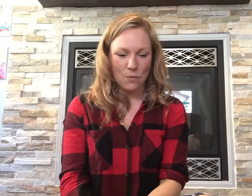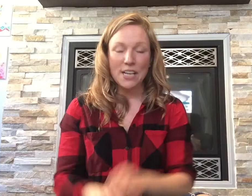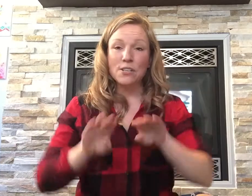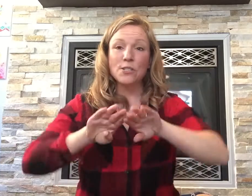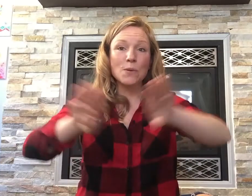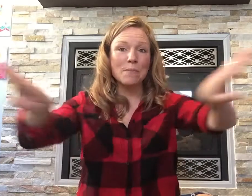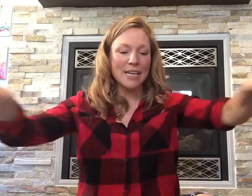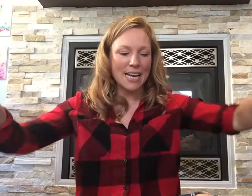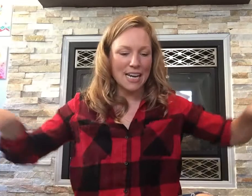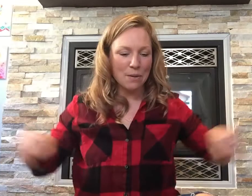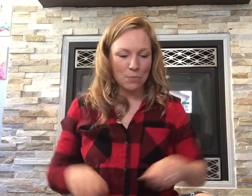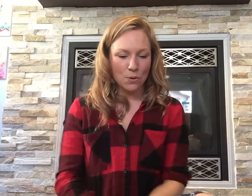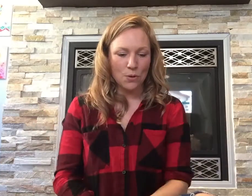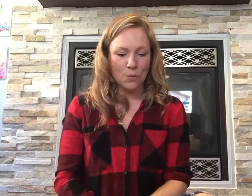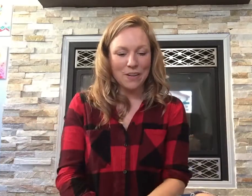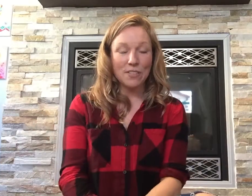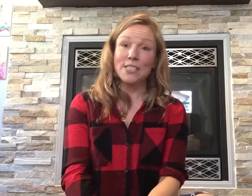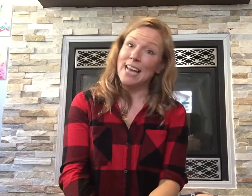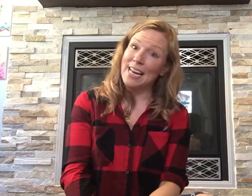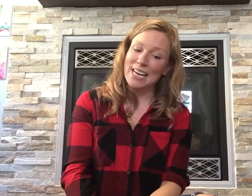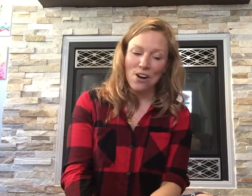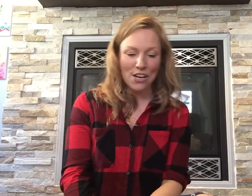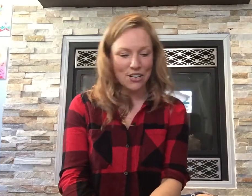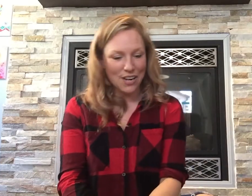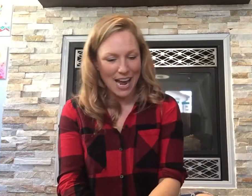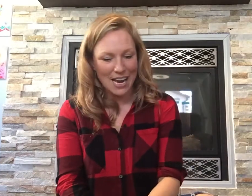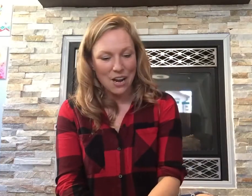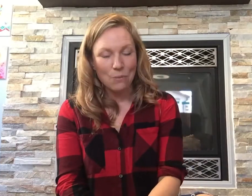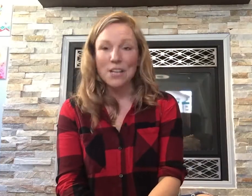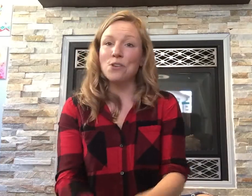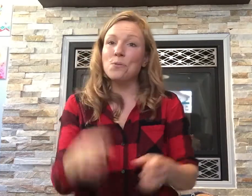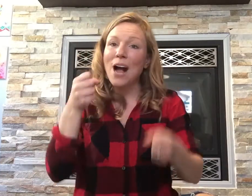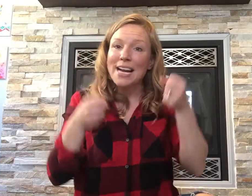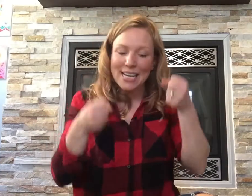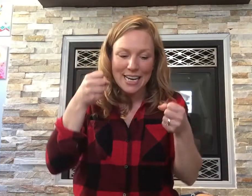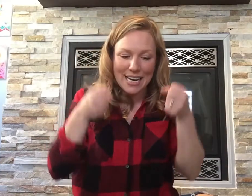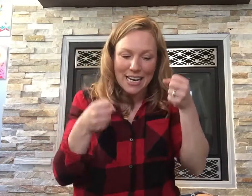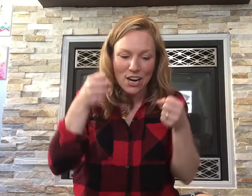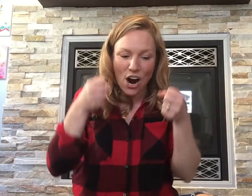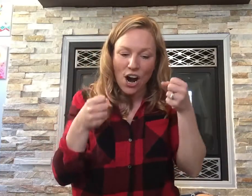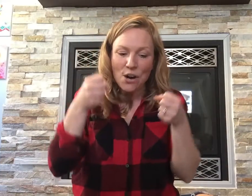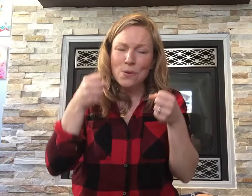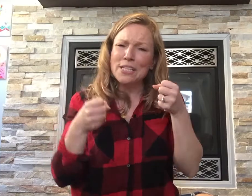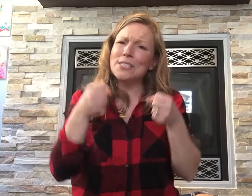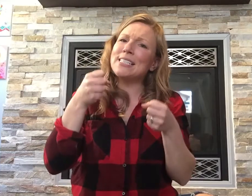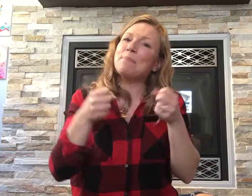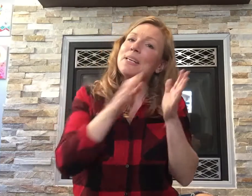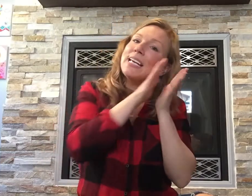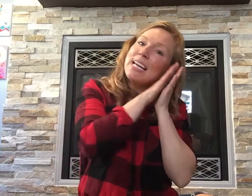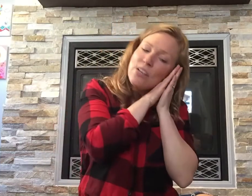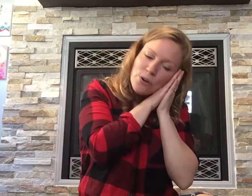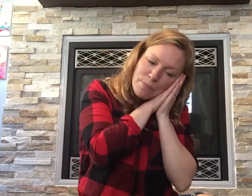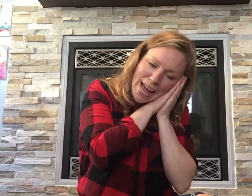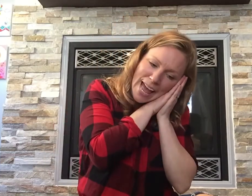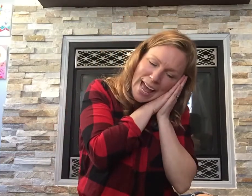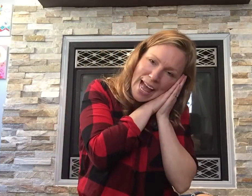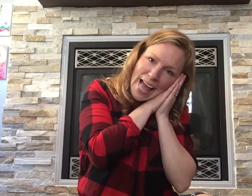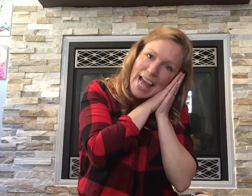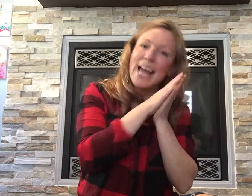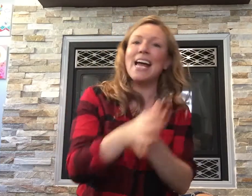When you're swimming in a pool, if you're standing on your head, when you're riding in a car, when you're sleeping in your